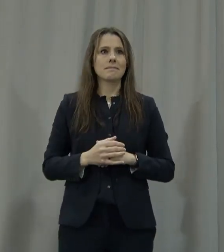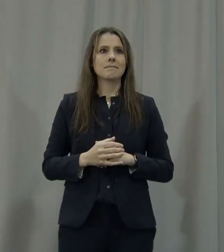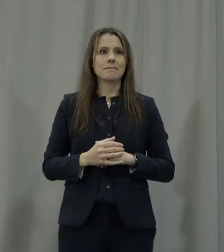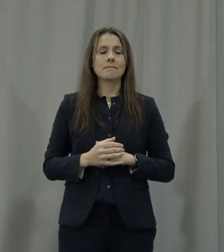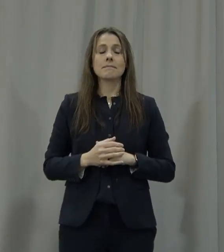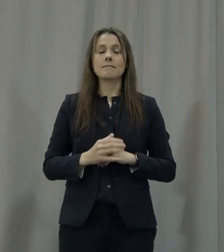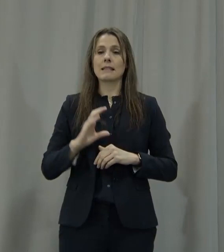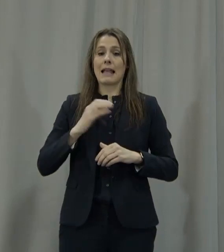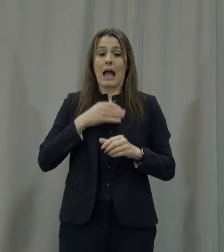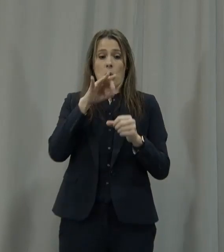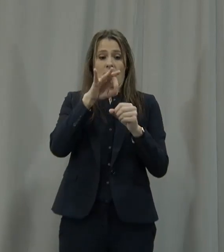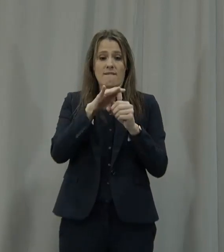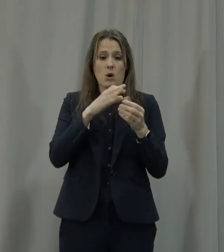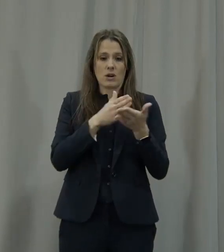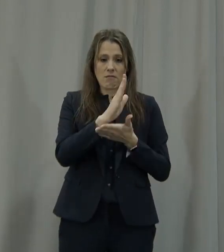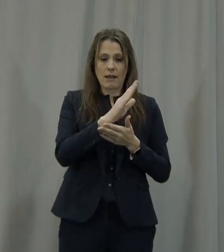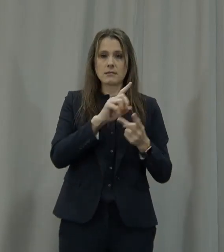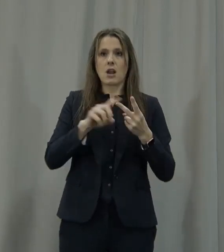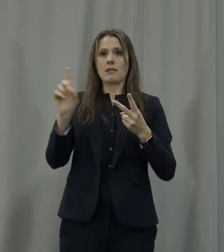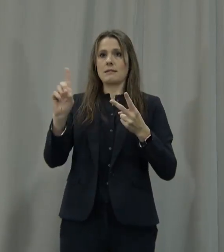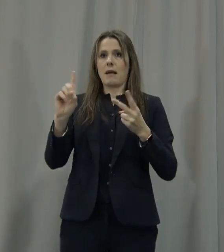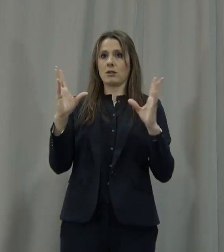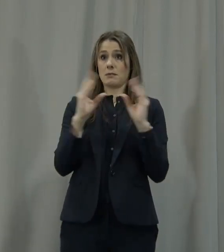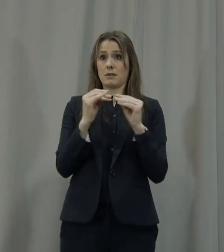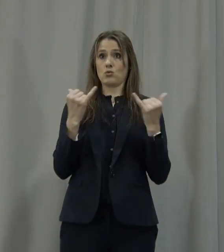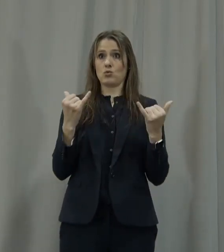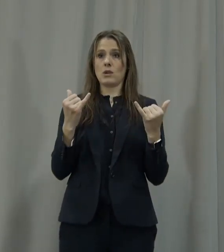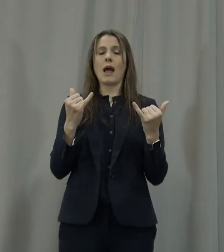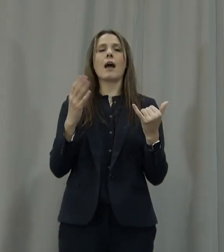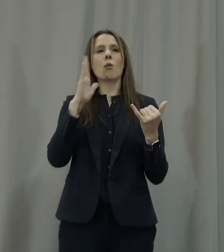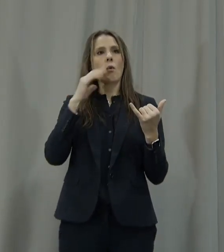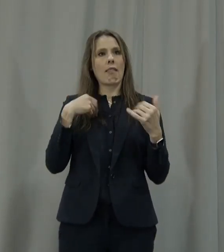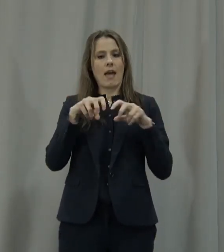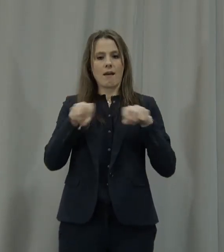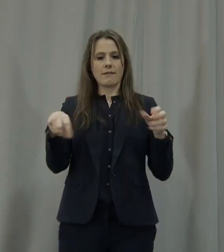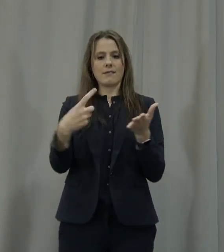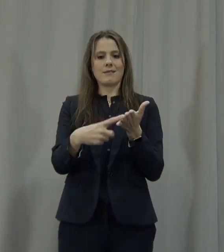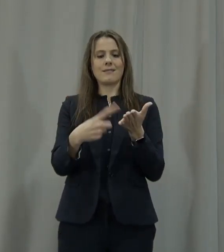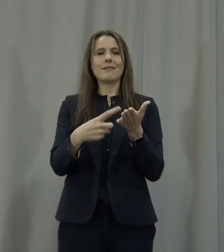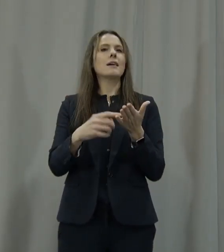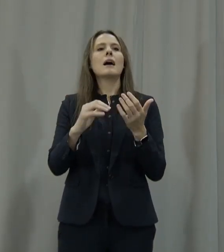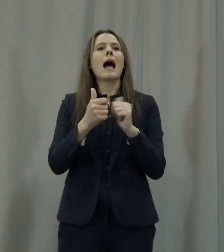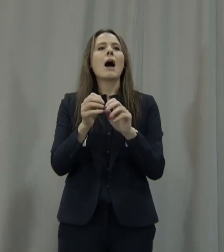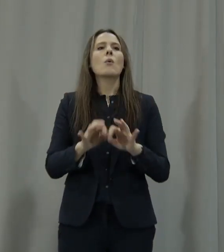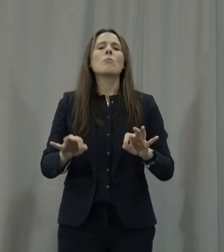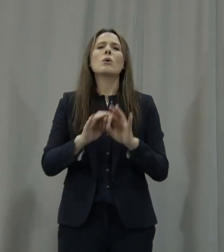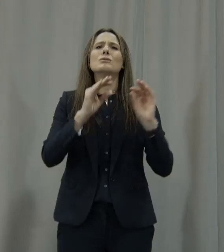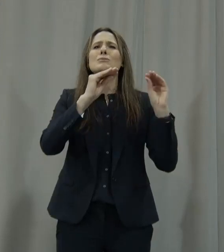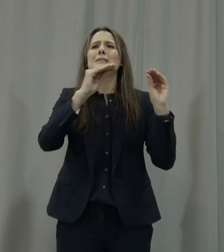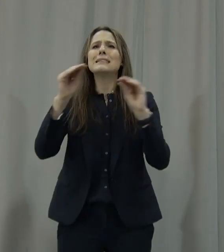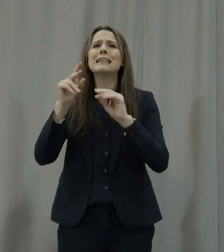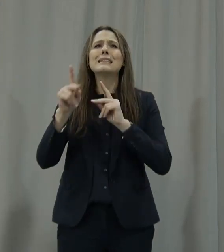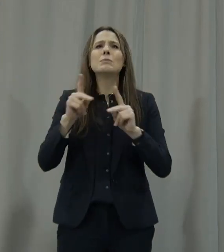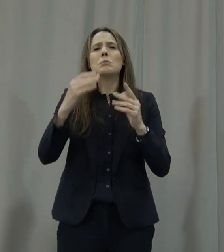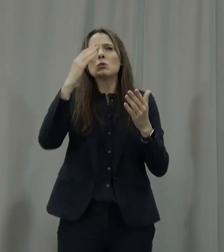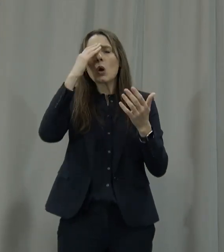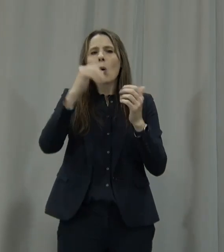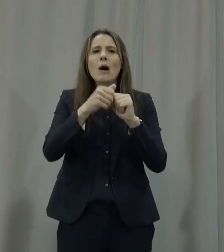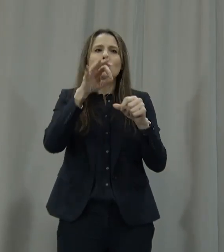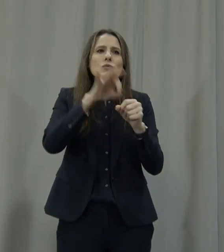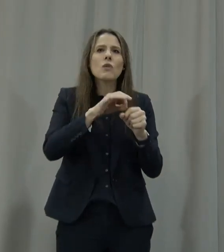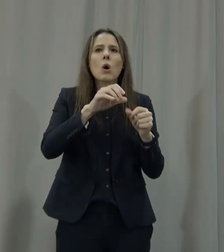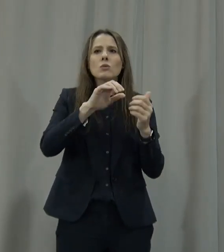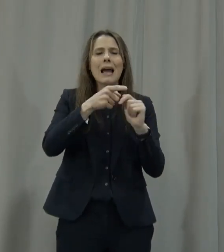rights and democracy session, panelists discussed the importance of educating voters in ways that directly connect